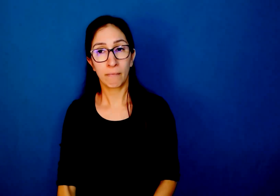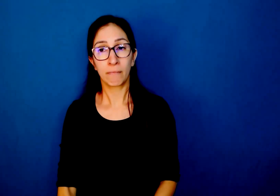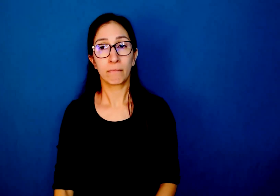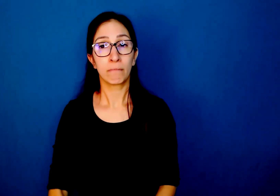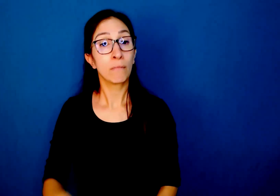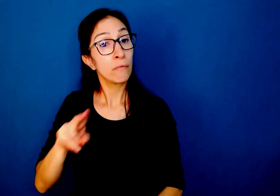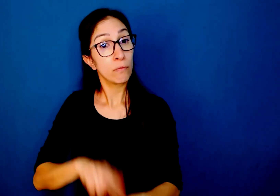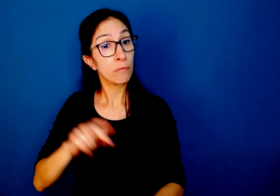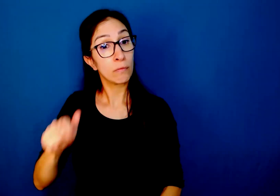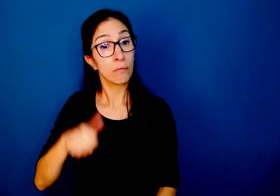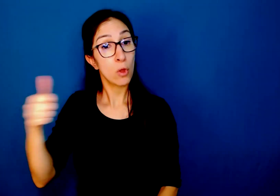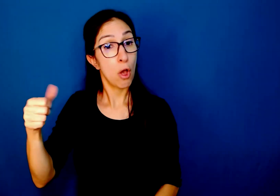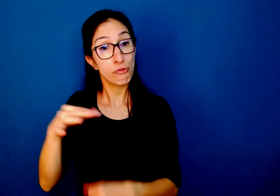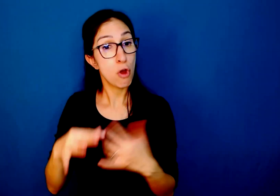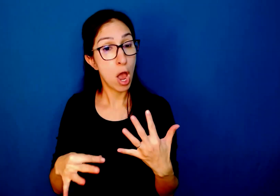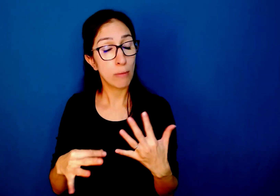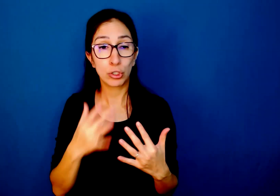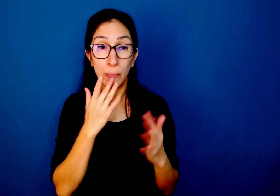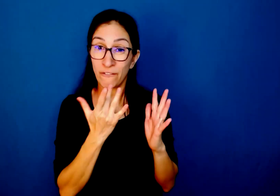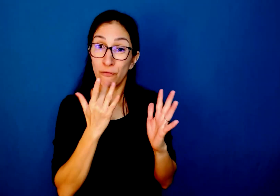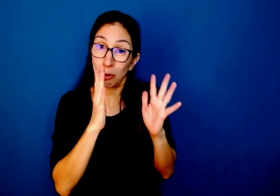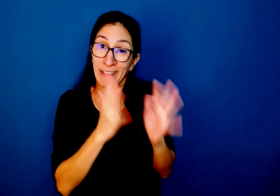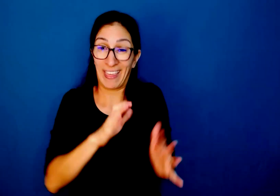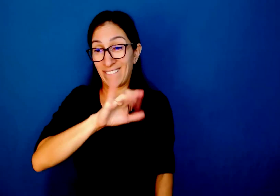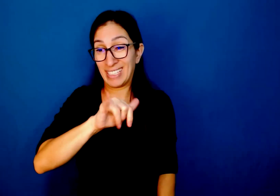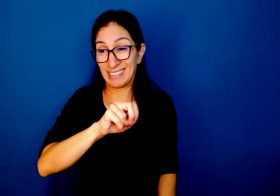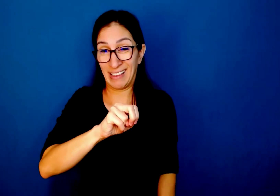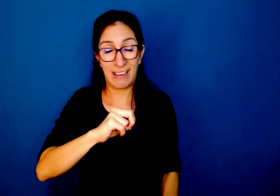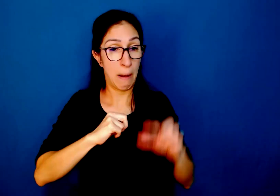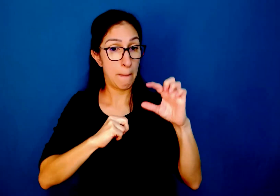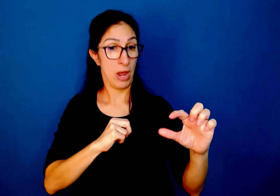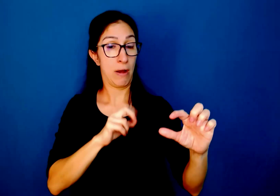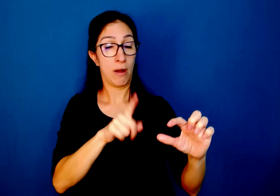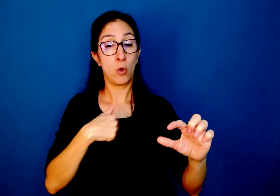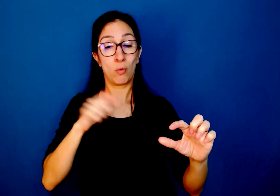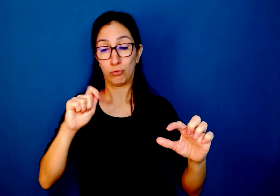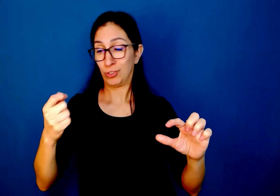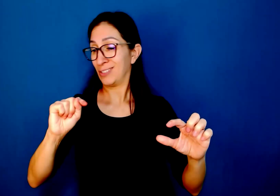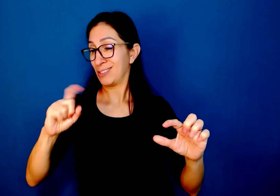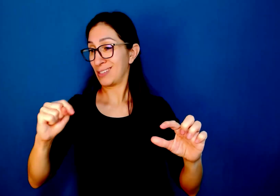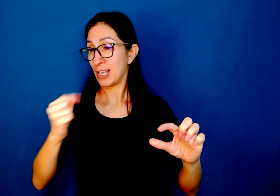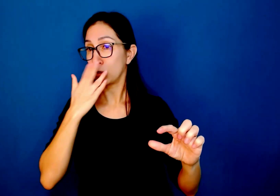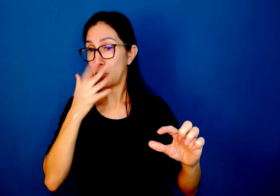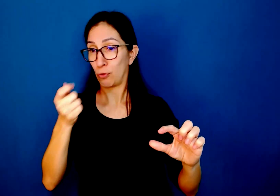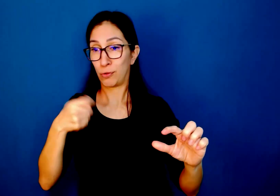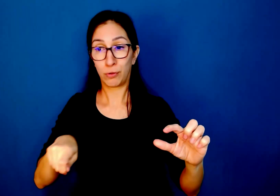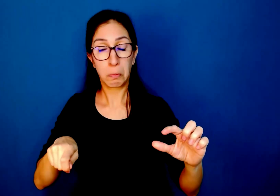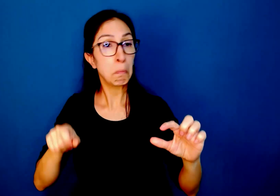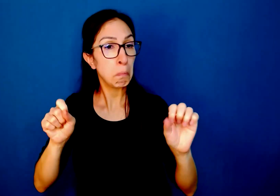is say change the text color. So if I go back and paste